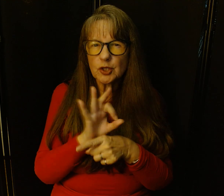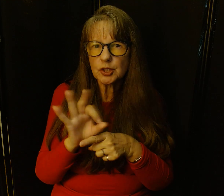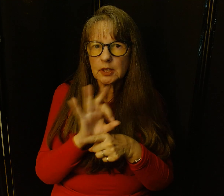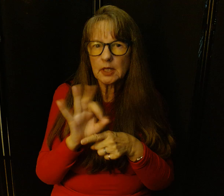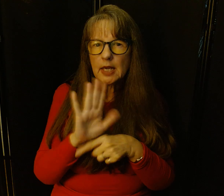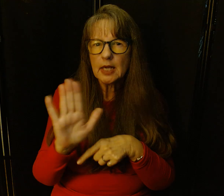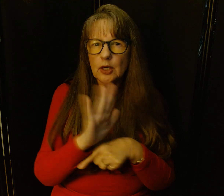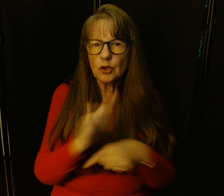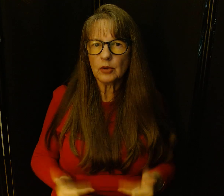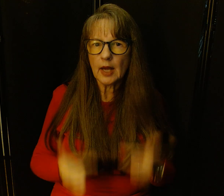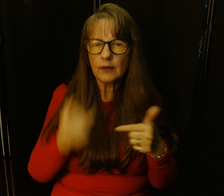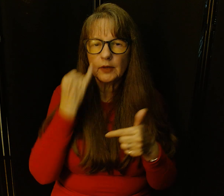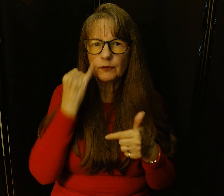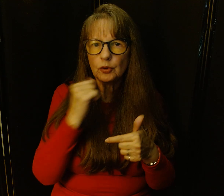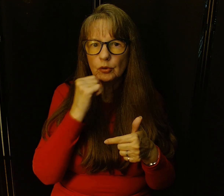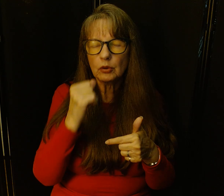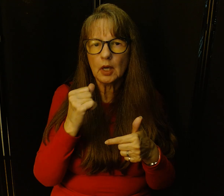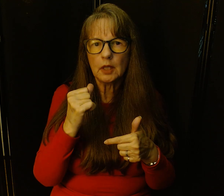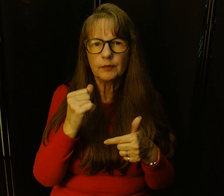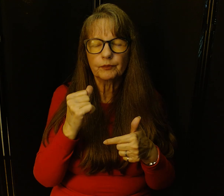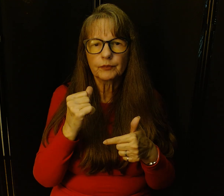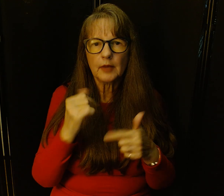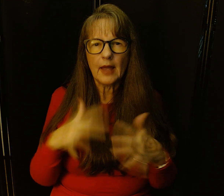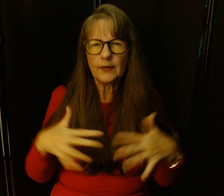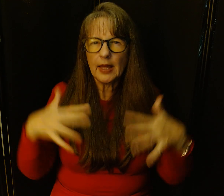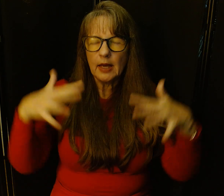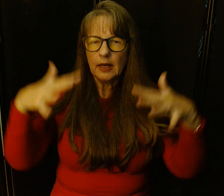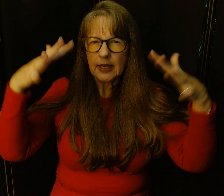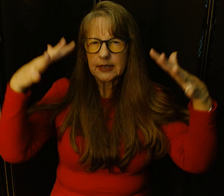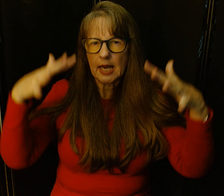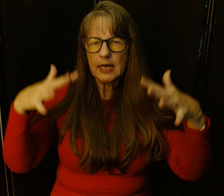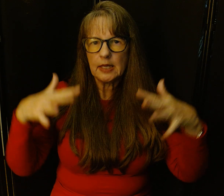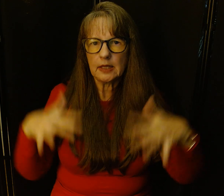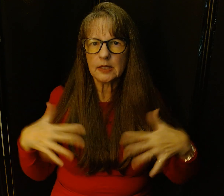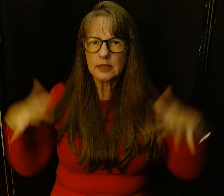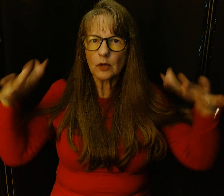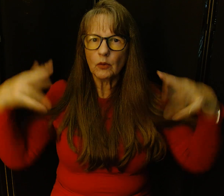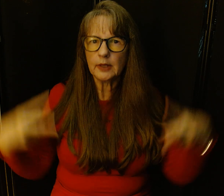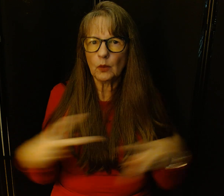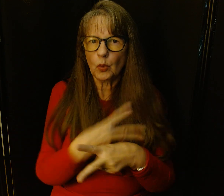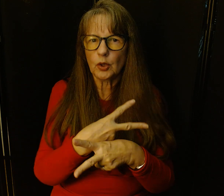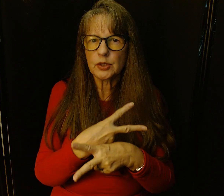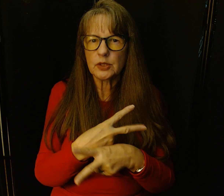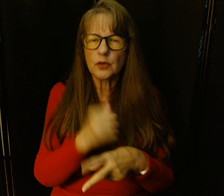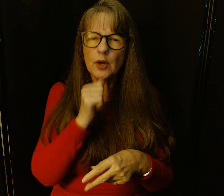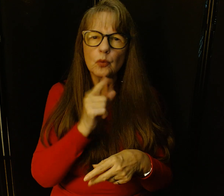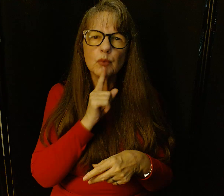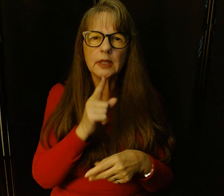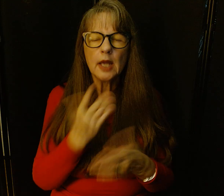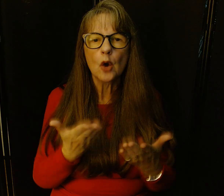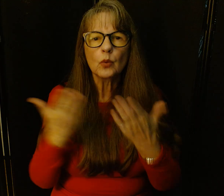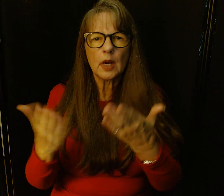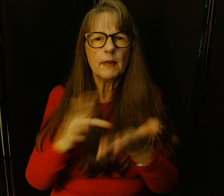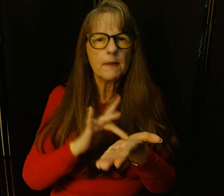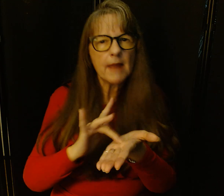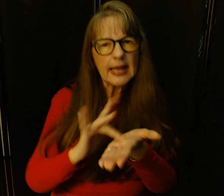function in your life if you're have anxiety, because it'll only get worse. And so they don't really recommend